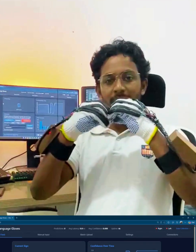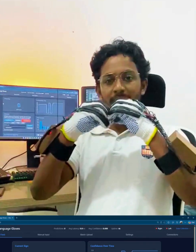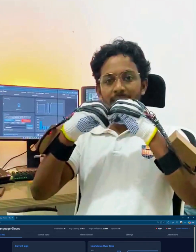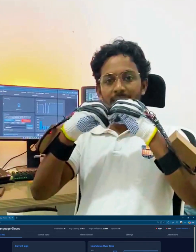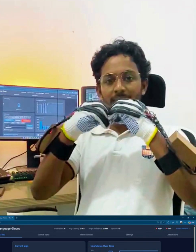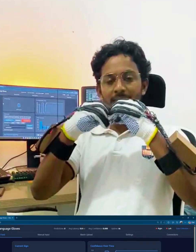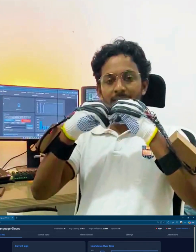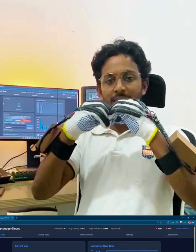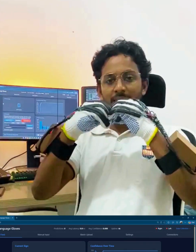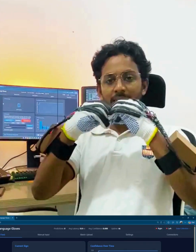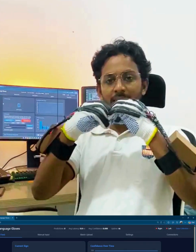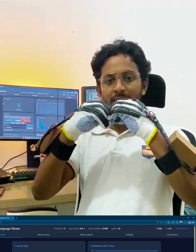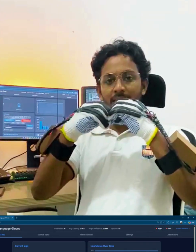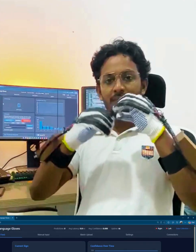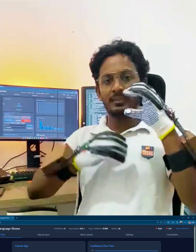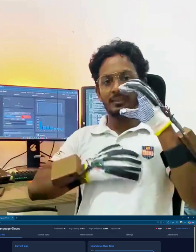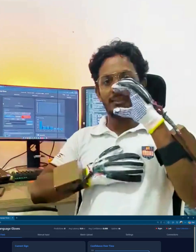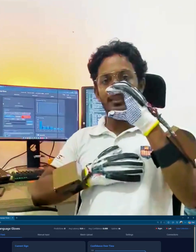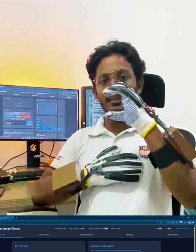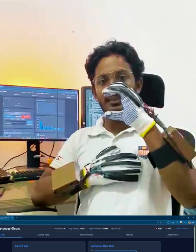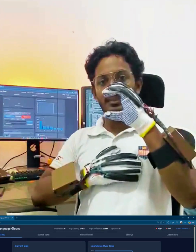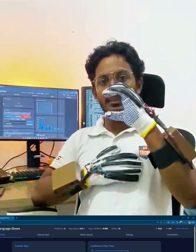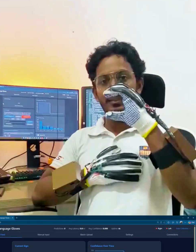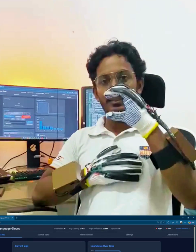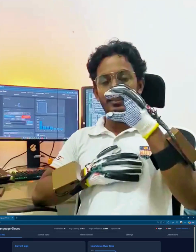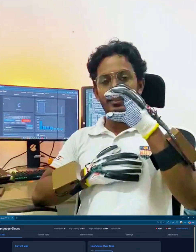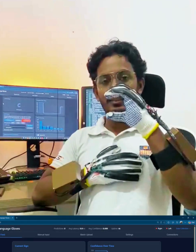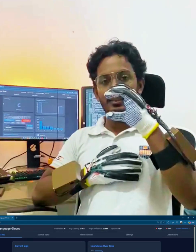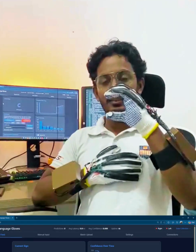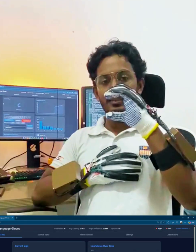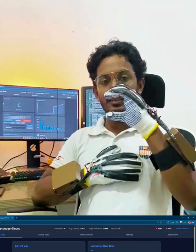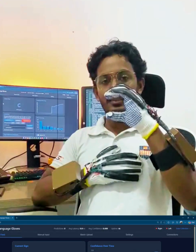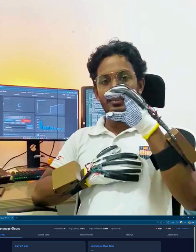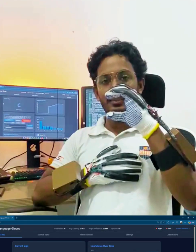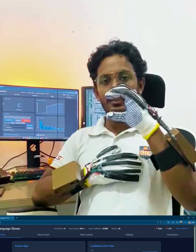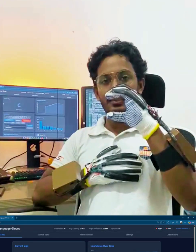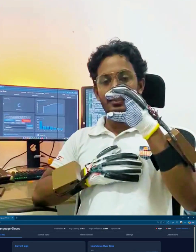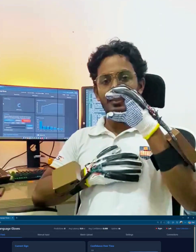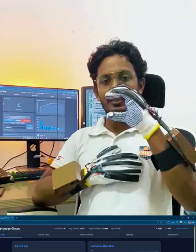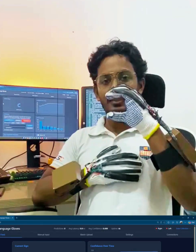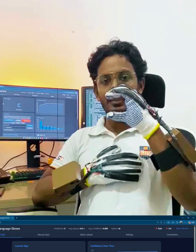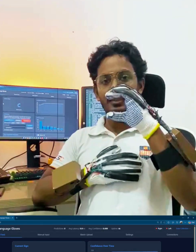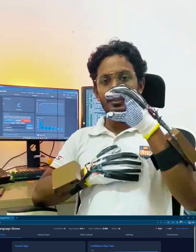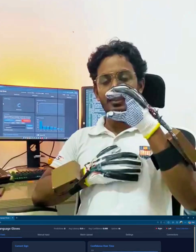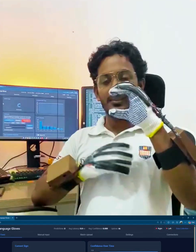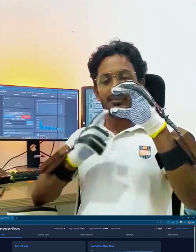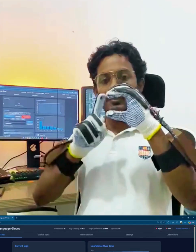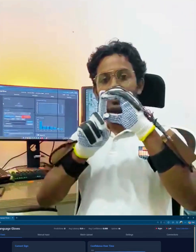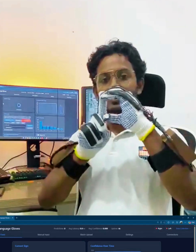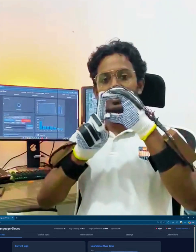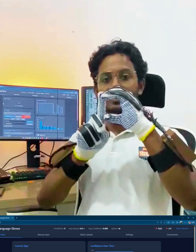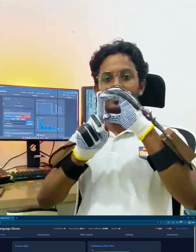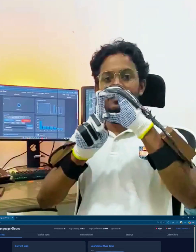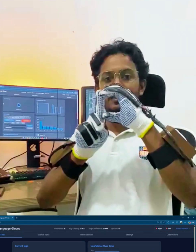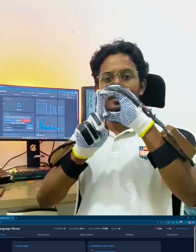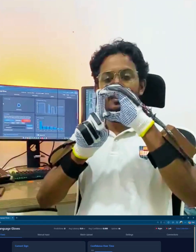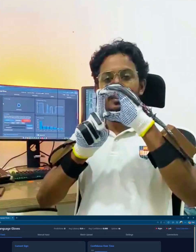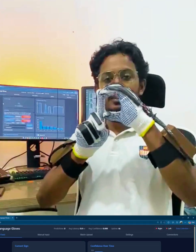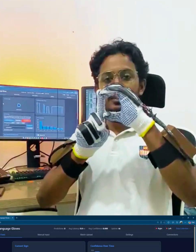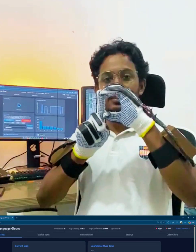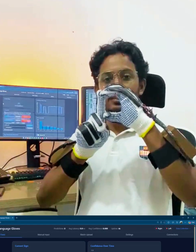B B B B C C C